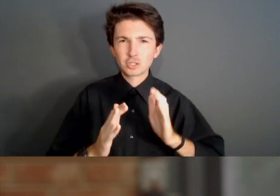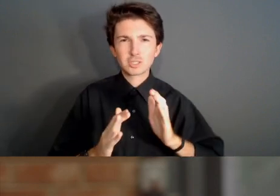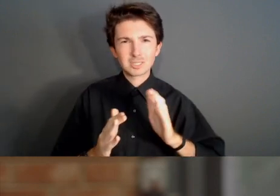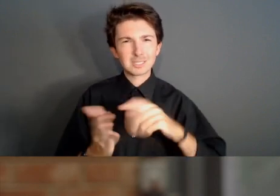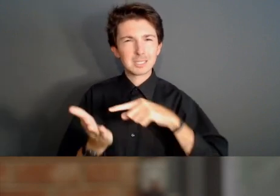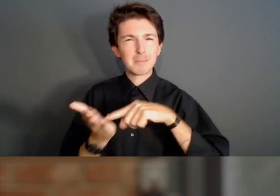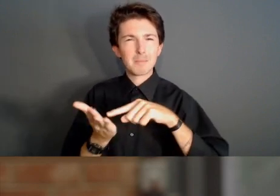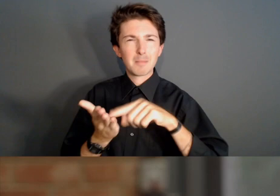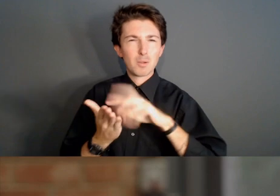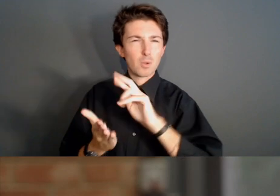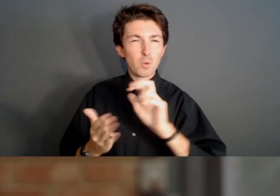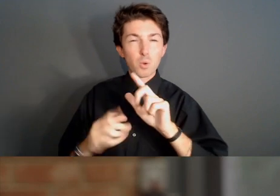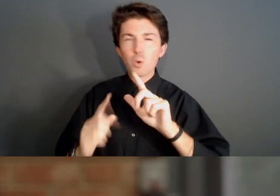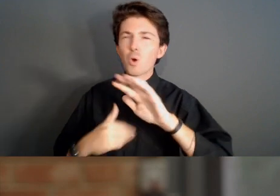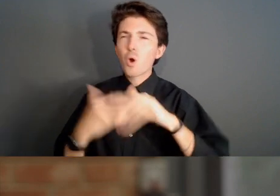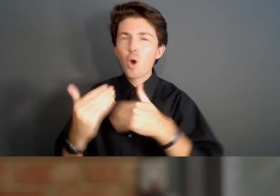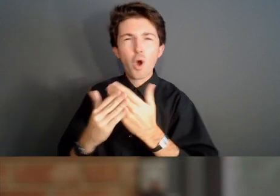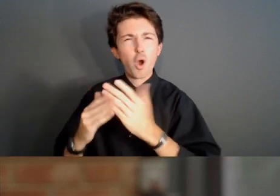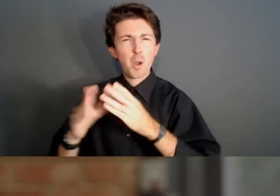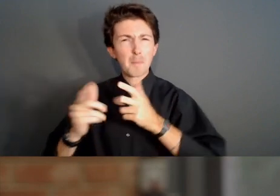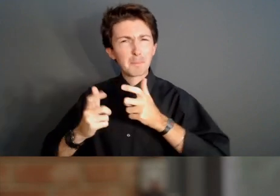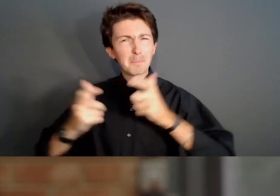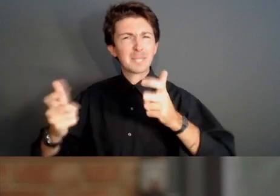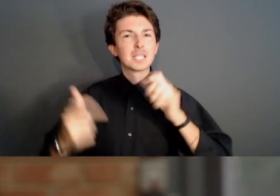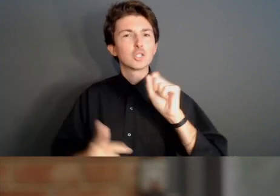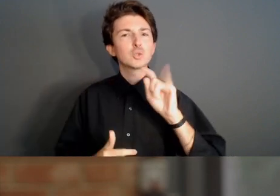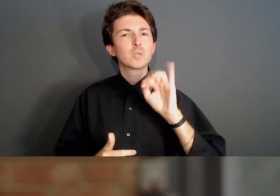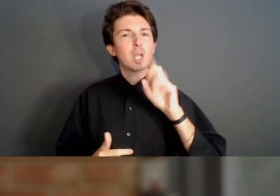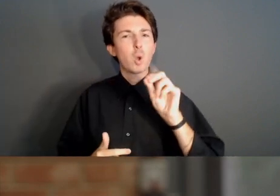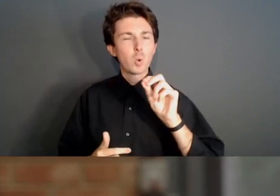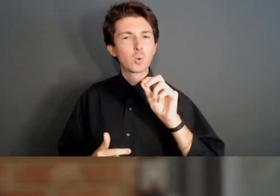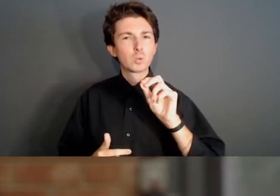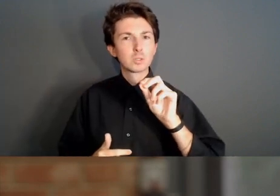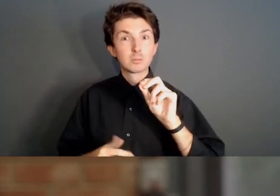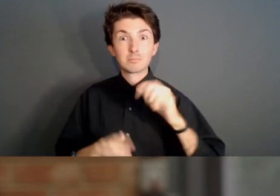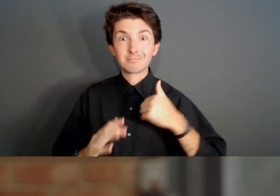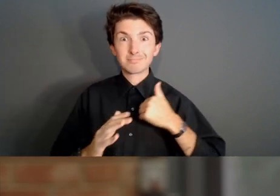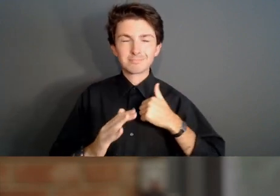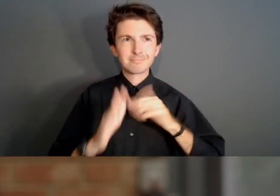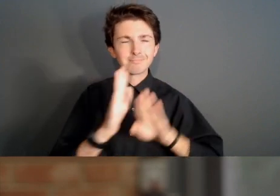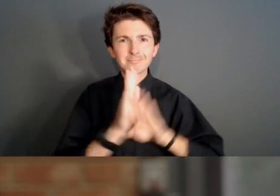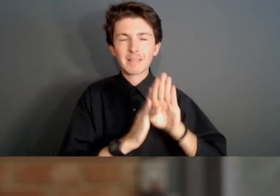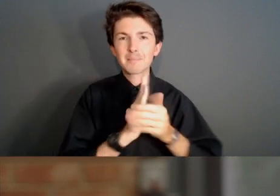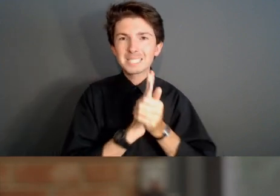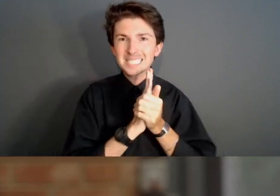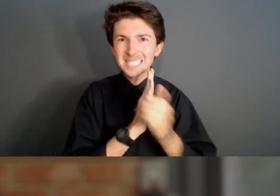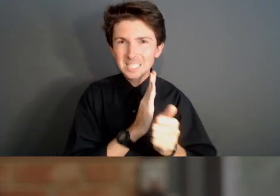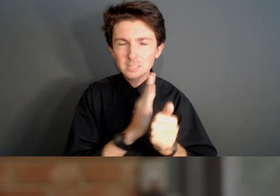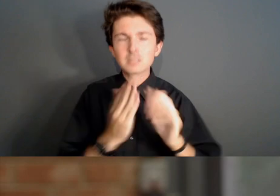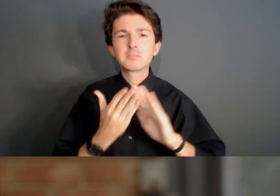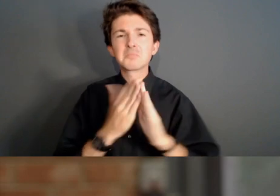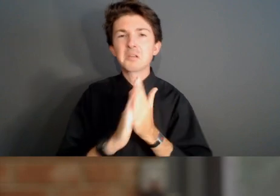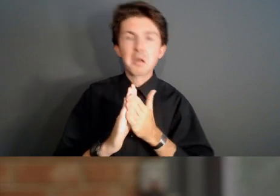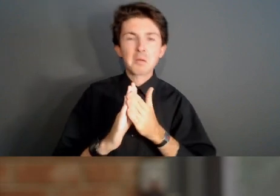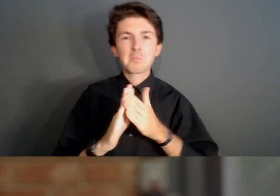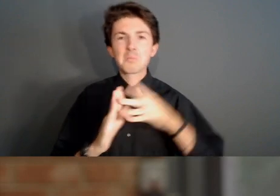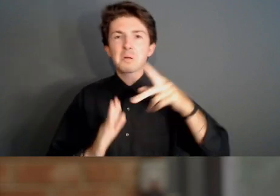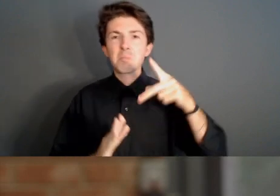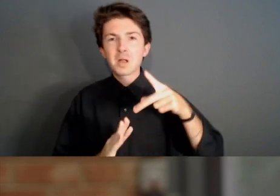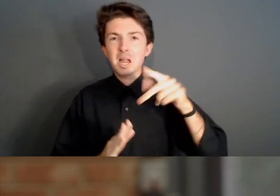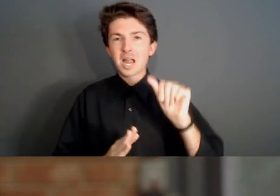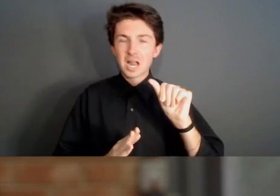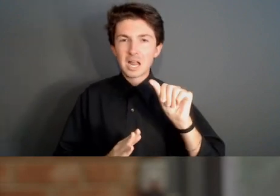system used for all the major studios. I got the chance to learn the skills on how to become a